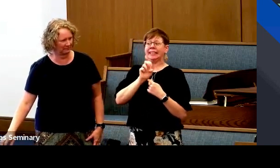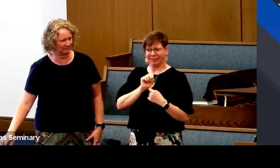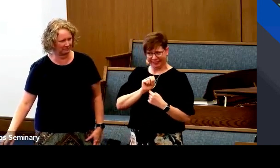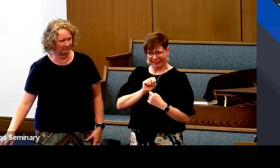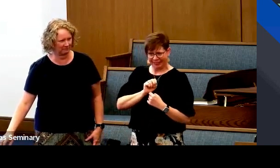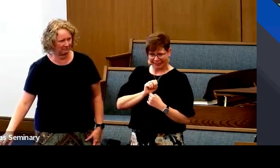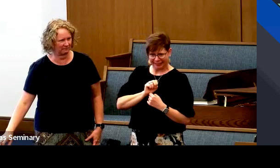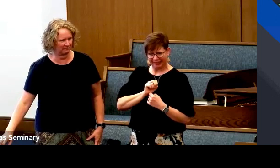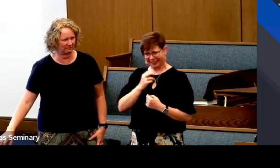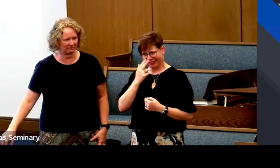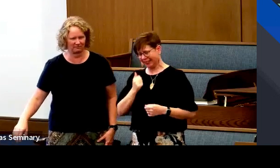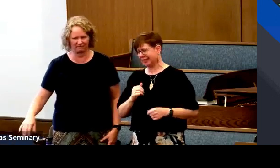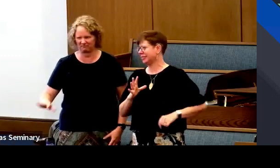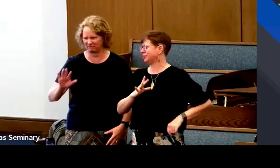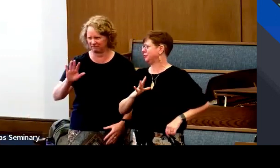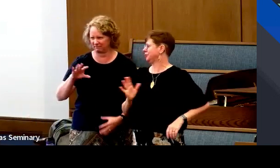Steve.